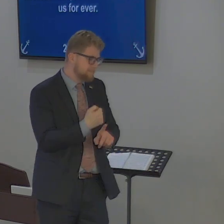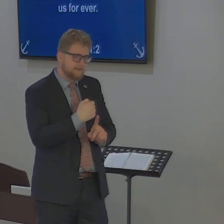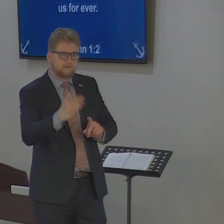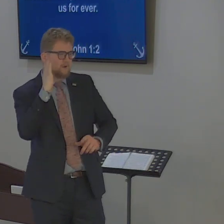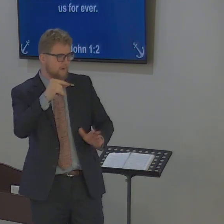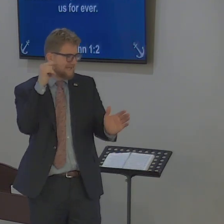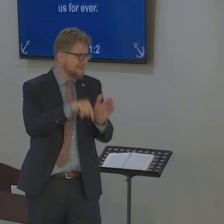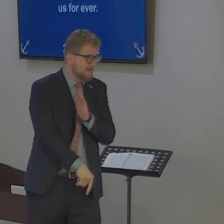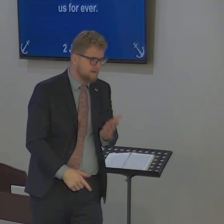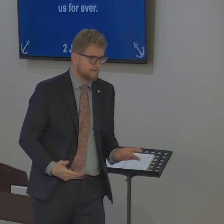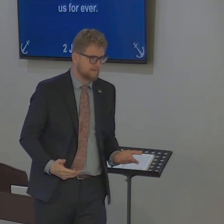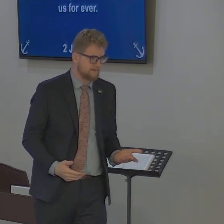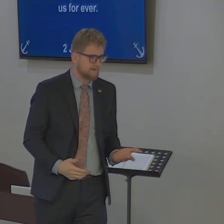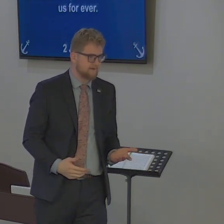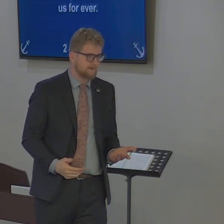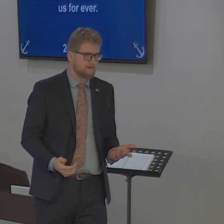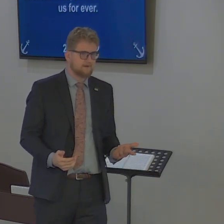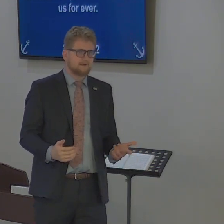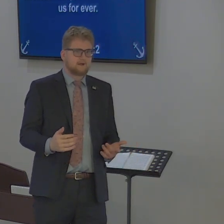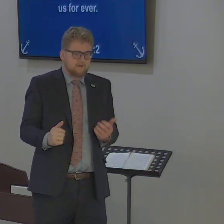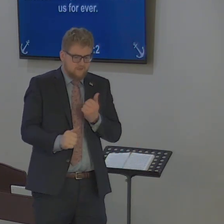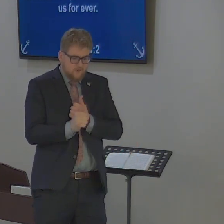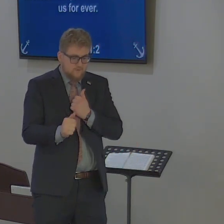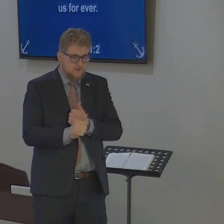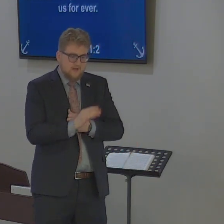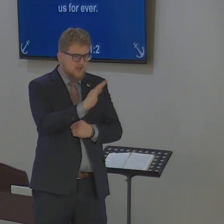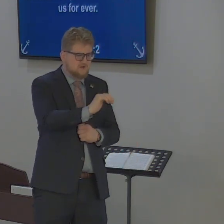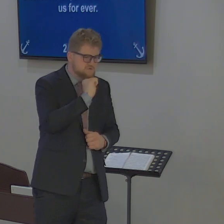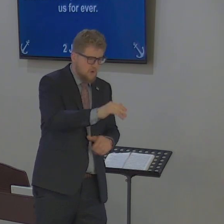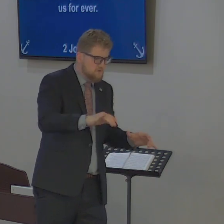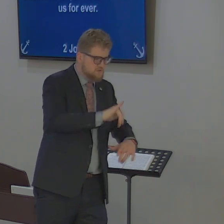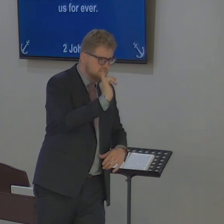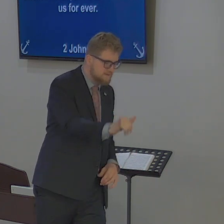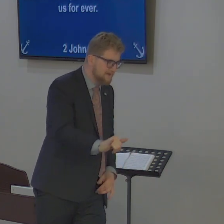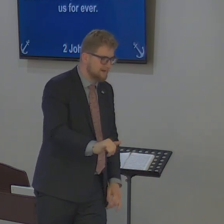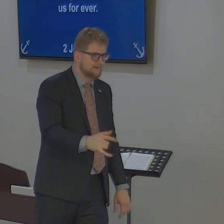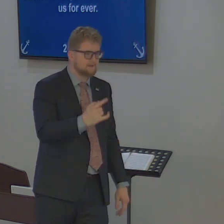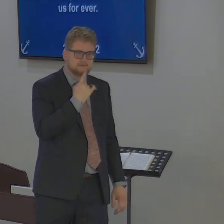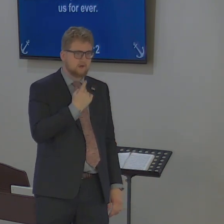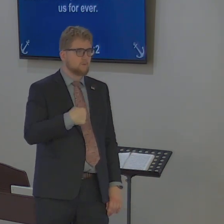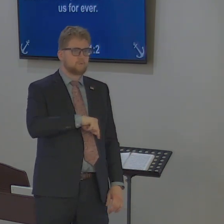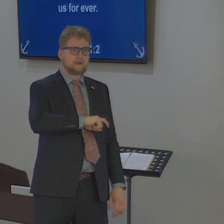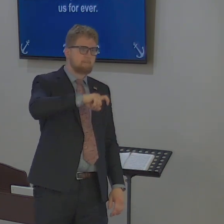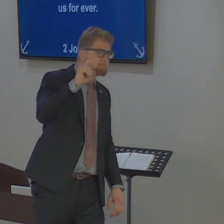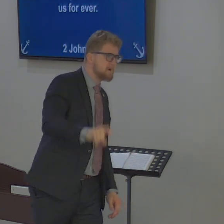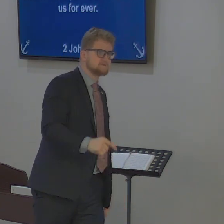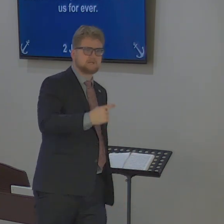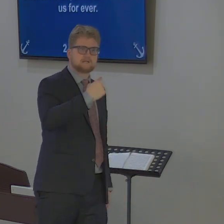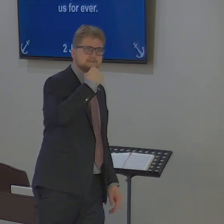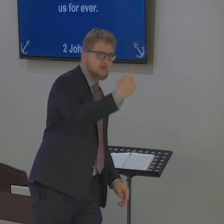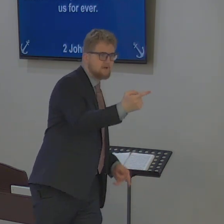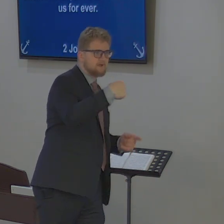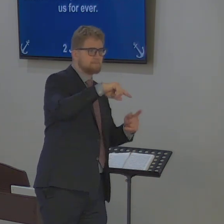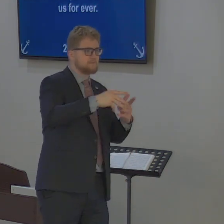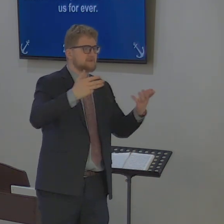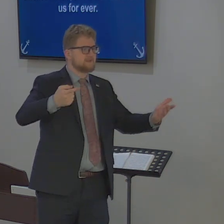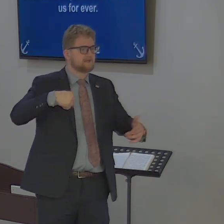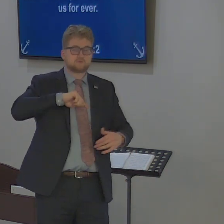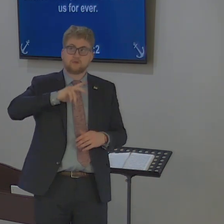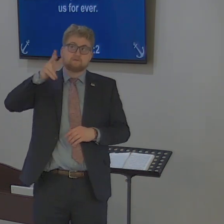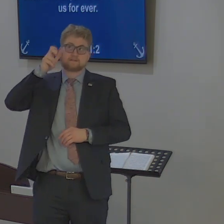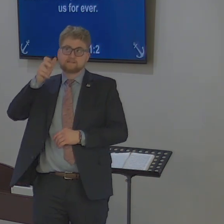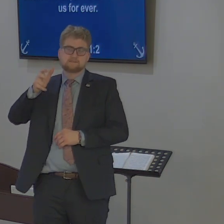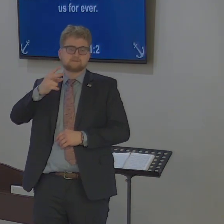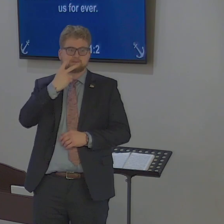get killed and despite the fact that they were threatened to not do that. What'd they say? We must but speak the things which we have seen and heard. We'd rather obey